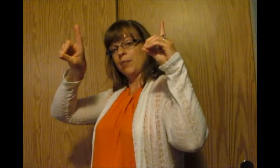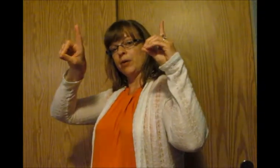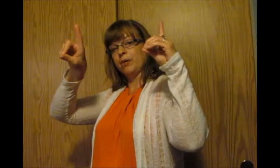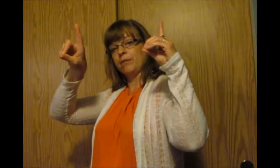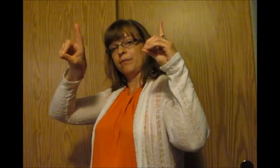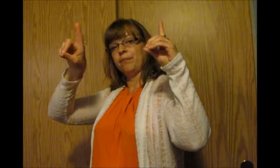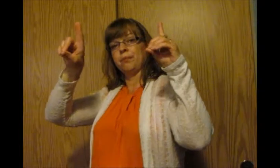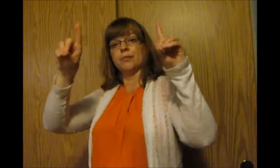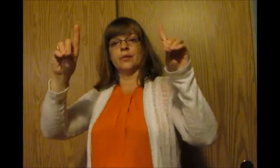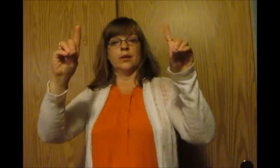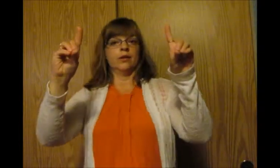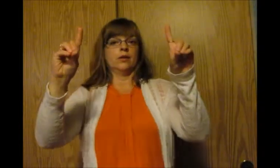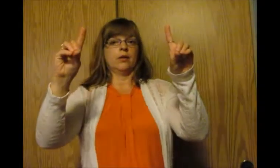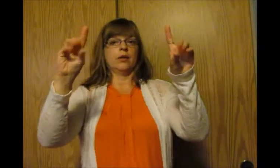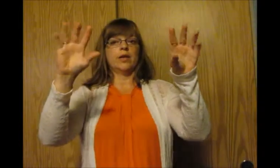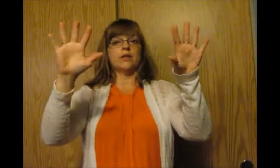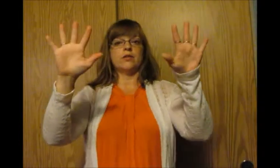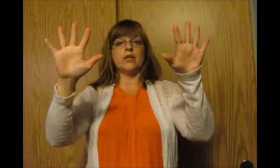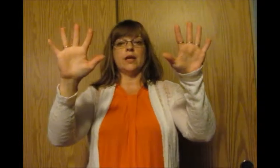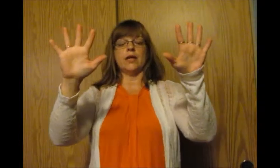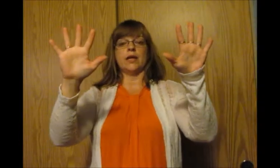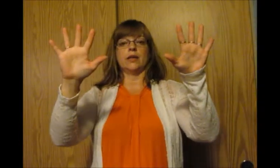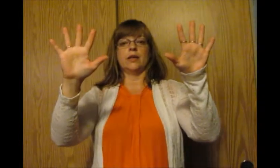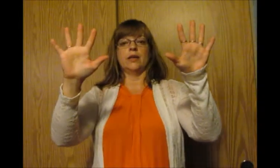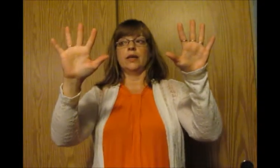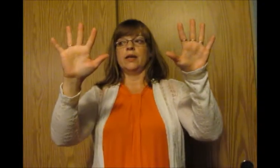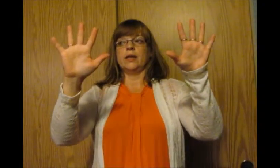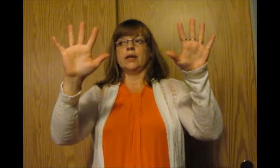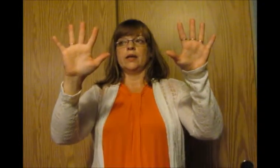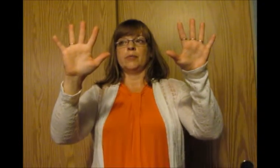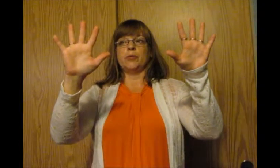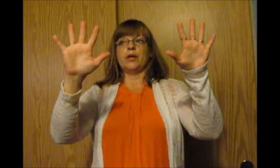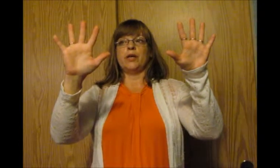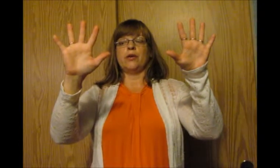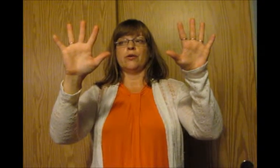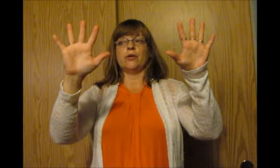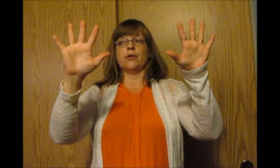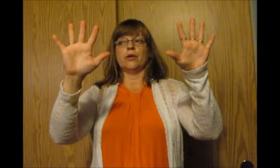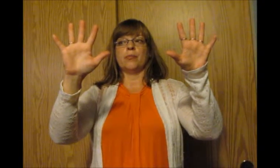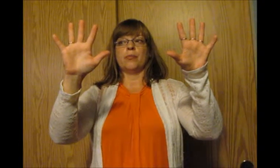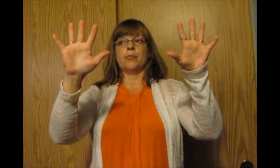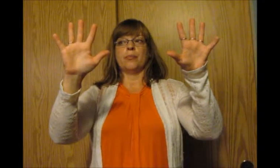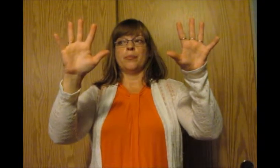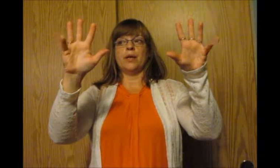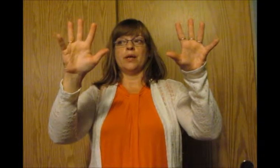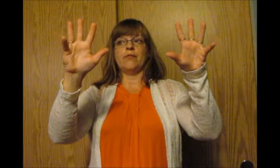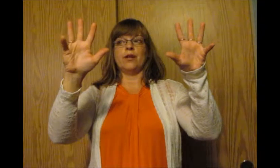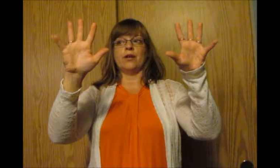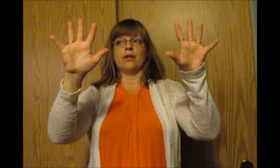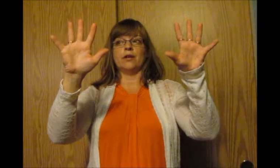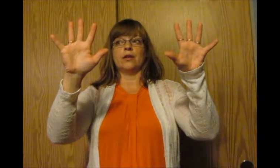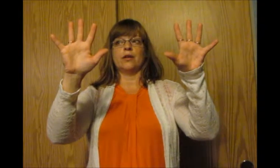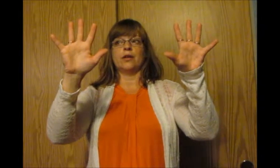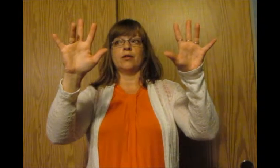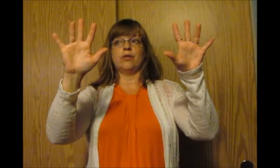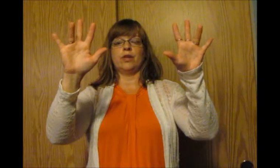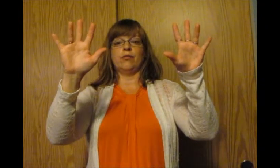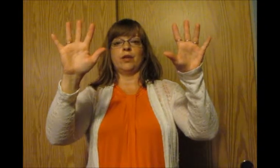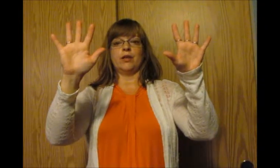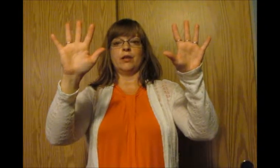paper. Okay, let's do that again. Bring your pinky finger, your ring finger,